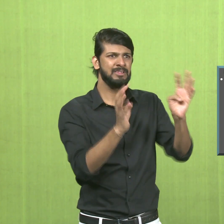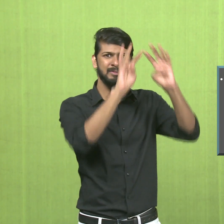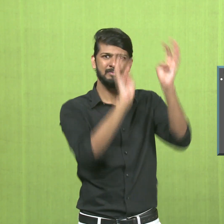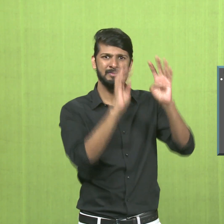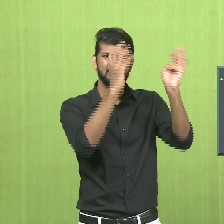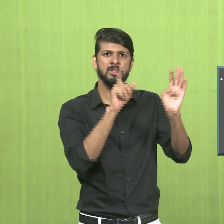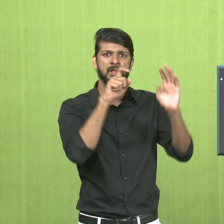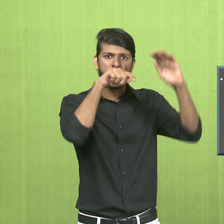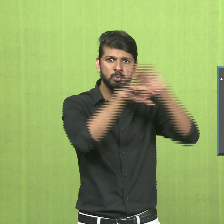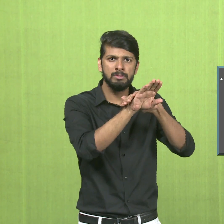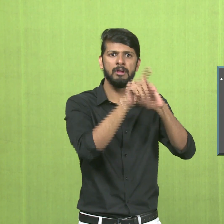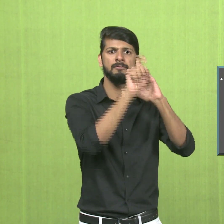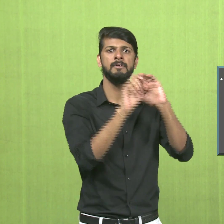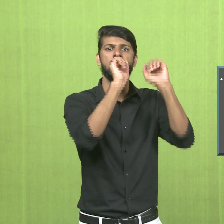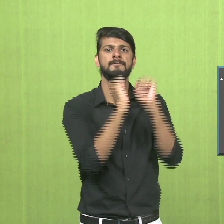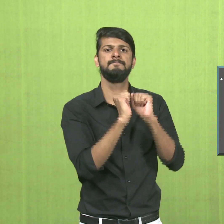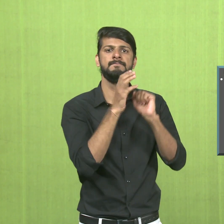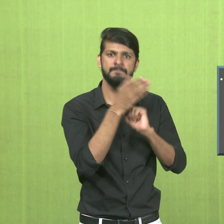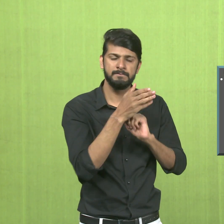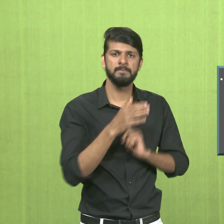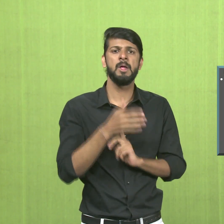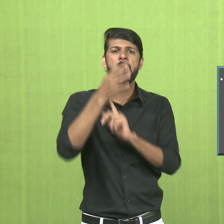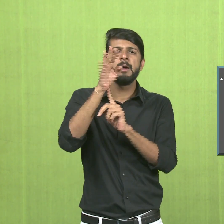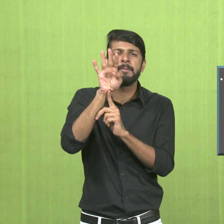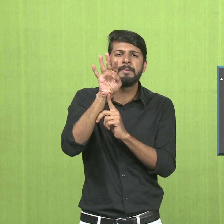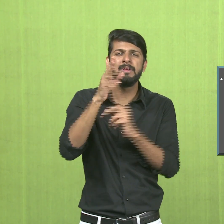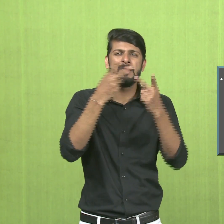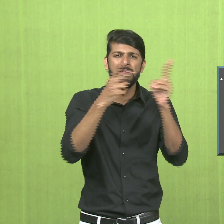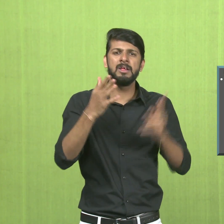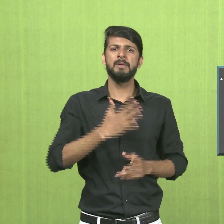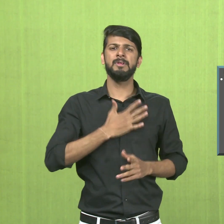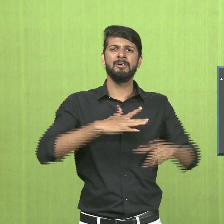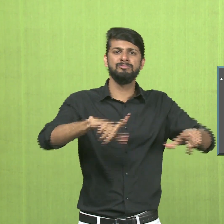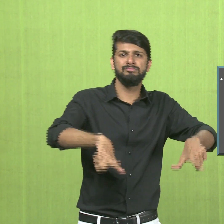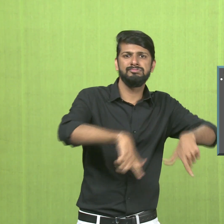monkeys frolicking in the tree, a caged parrot, a palm tree,